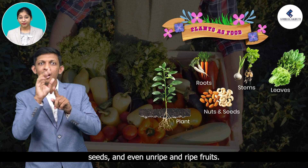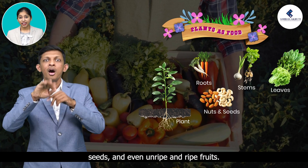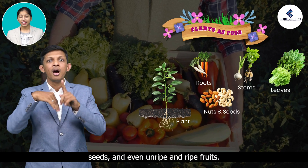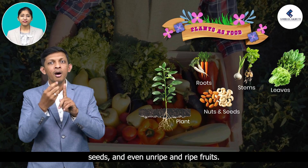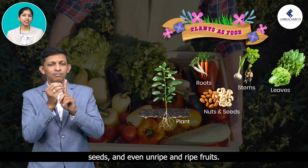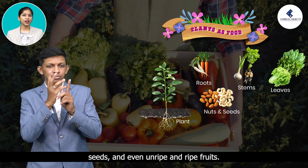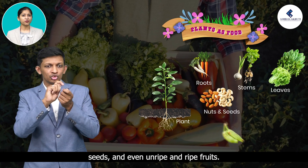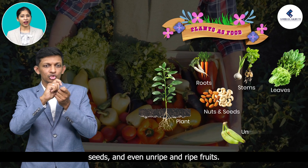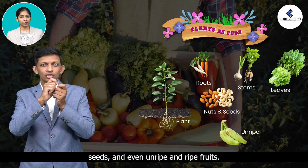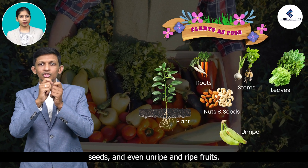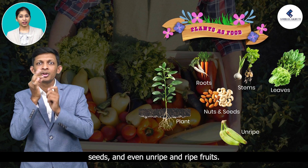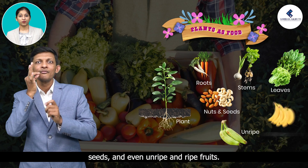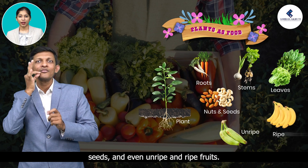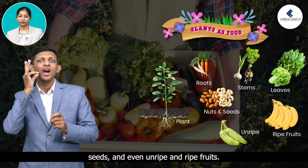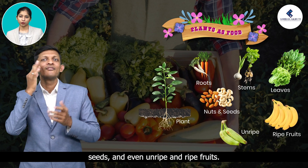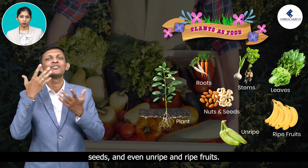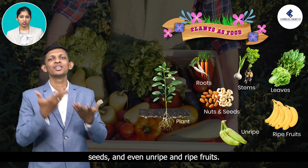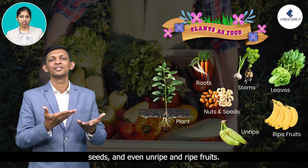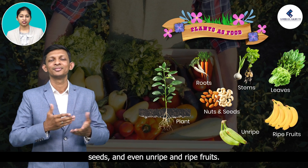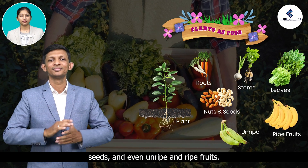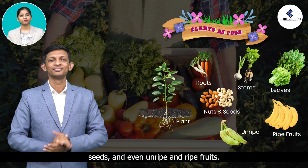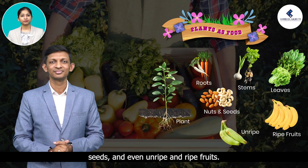seeds, and even unripe and ripe